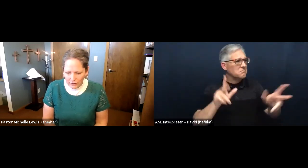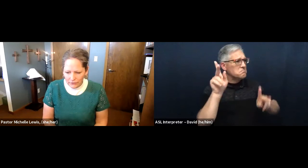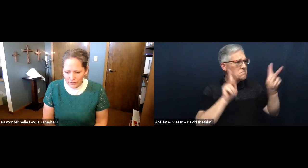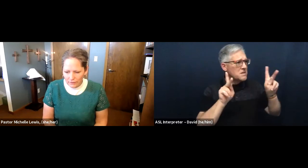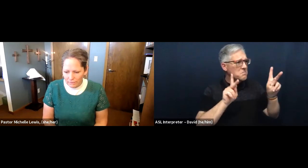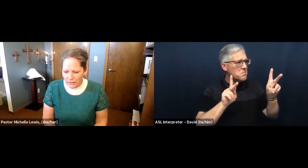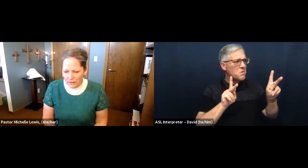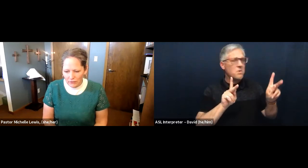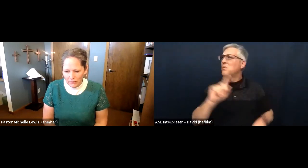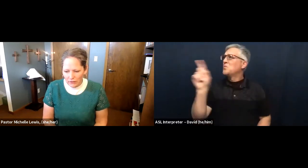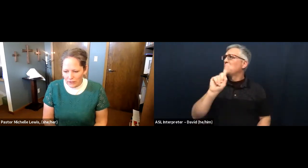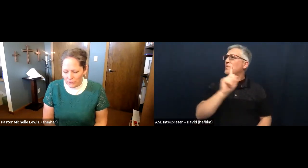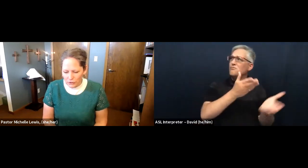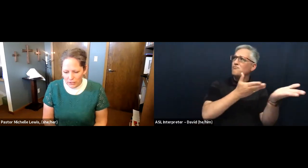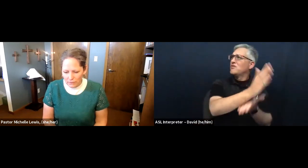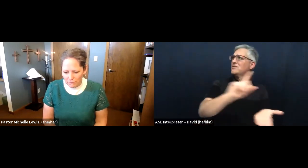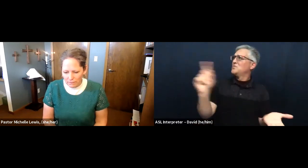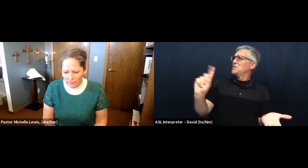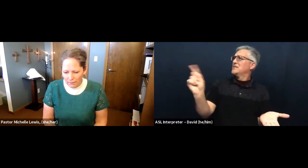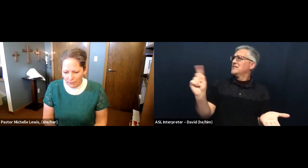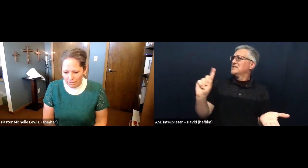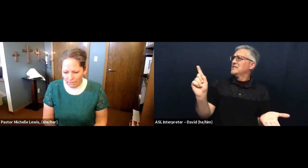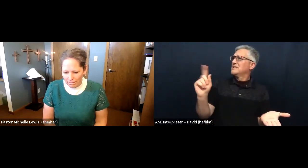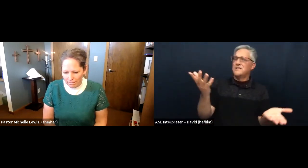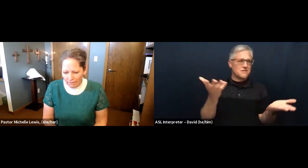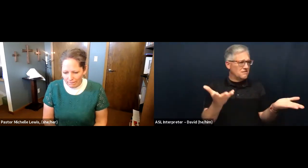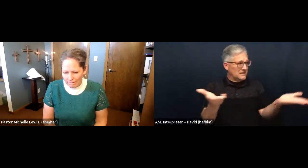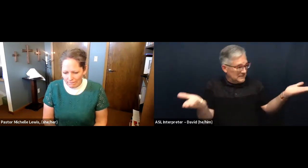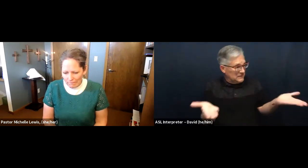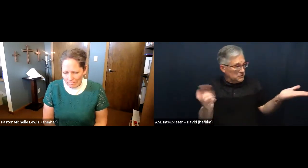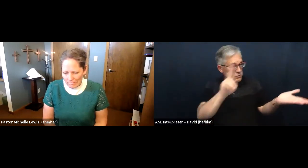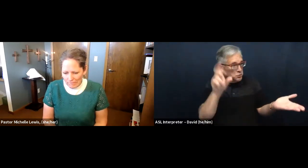not honored here in our country.